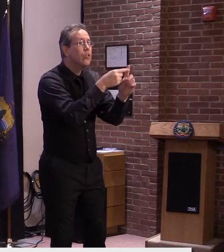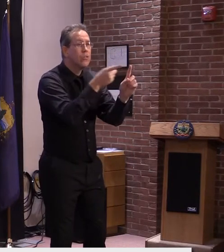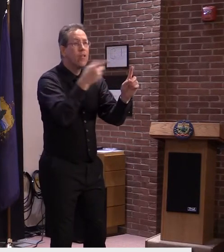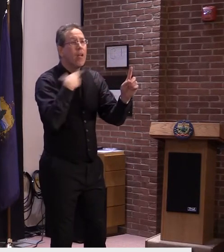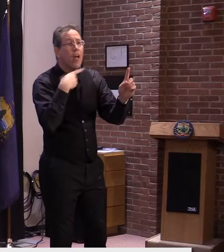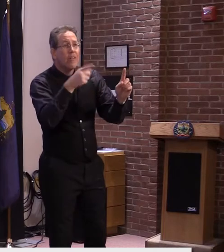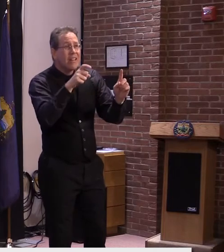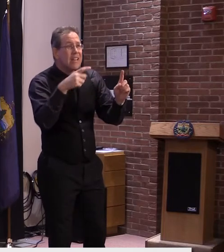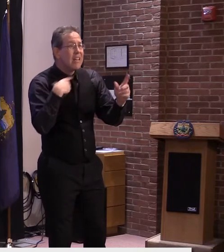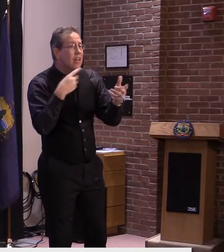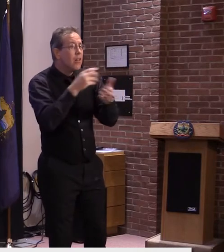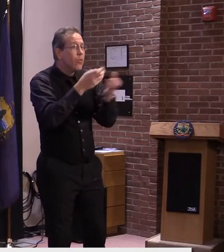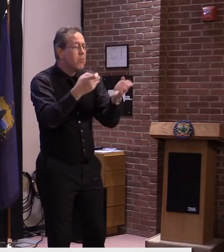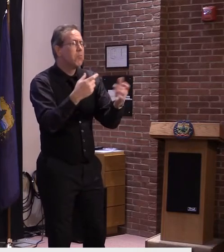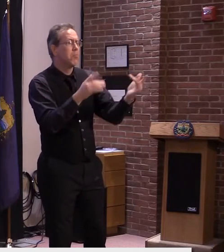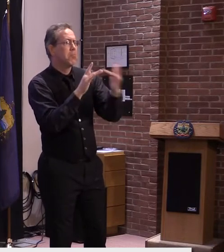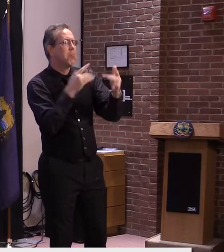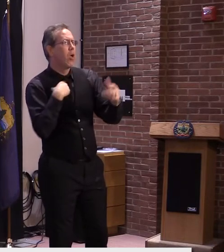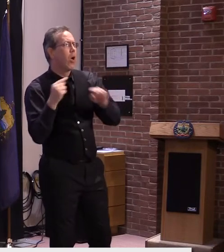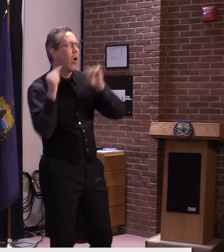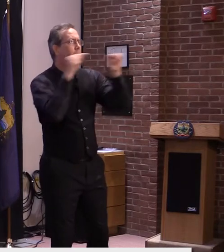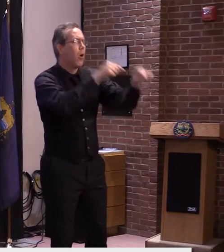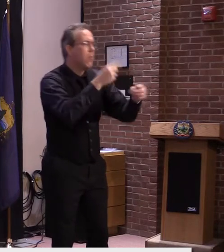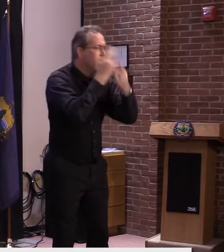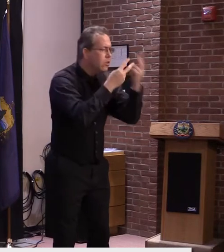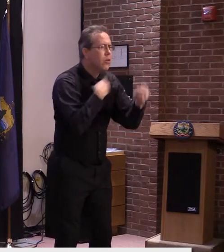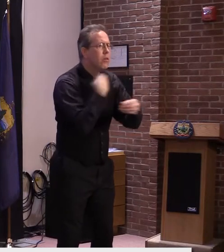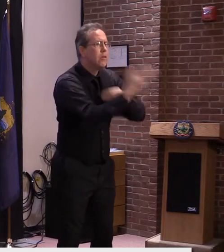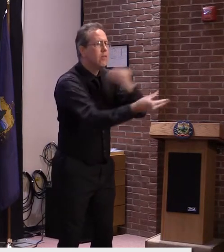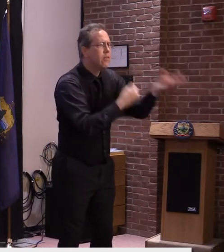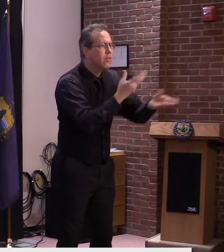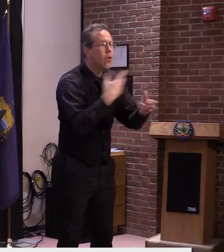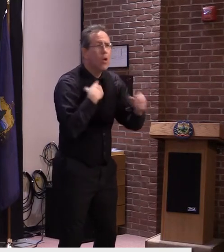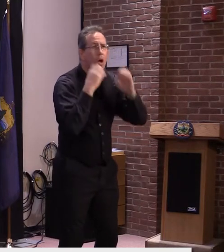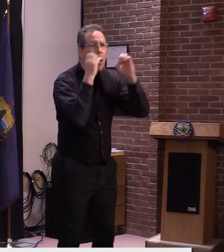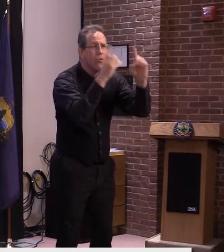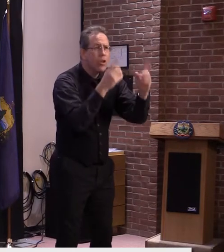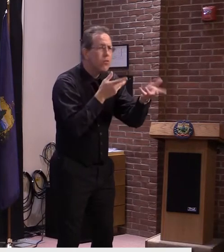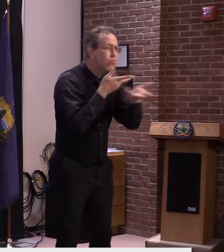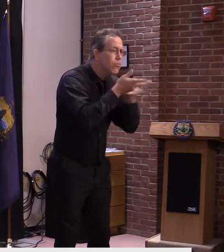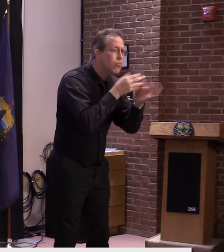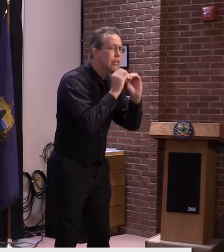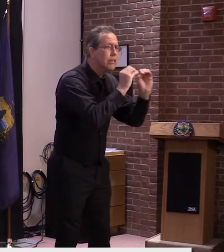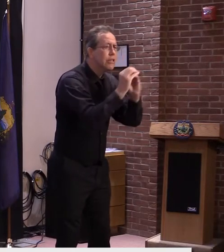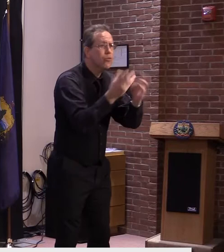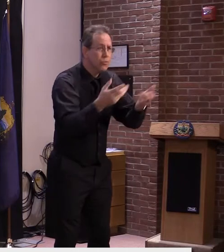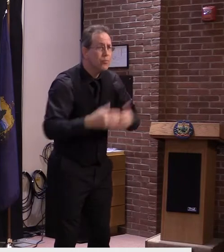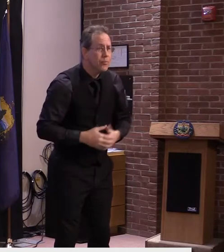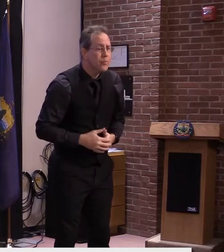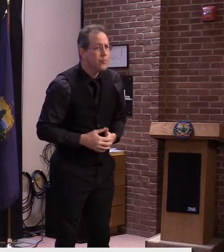a clinic to make it easier for the people that you serve. To make a request for a clinic, you can go to